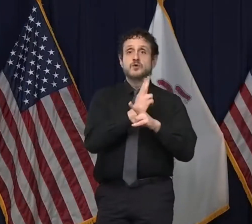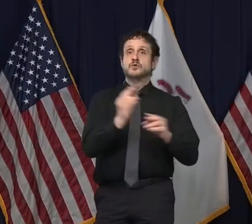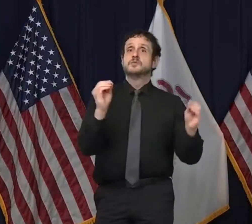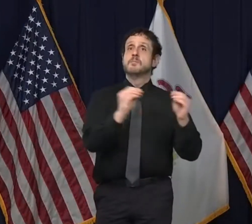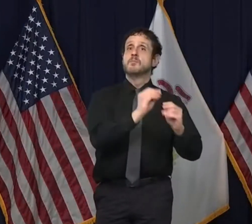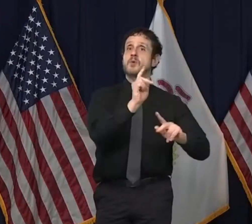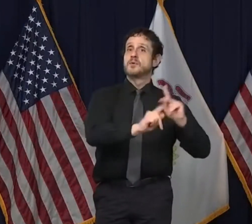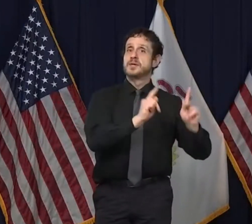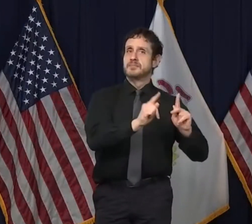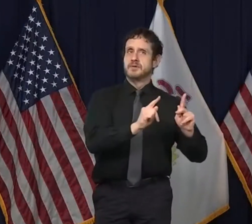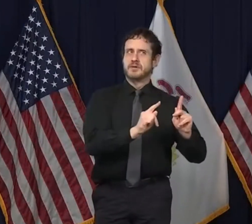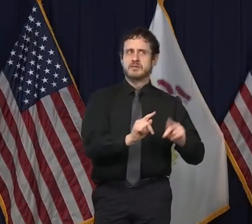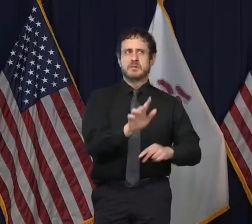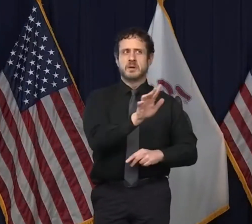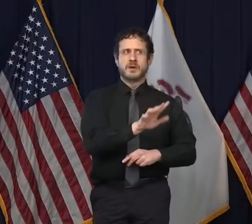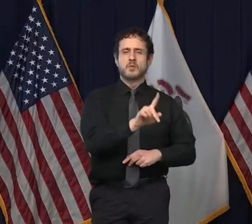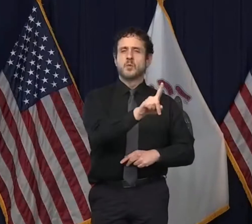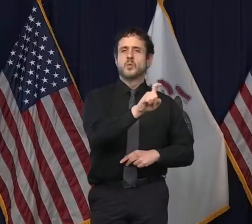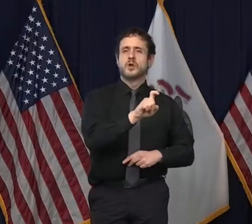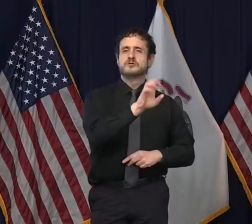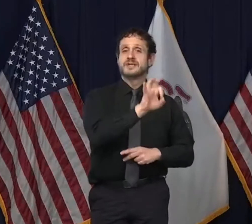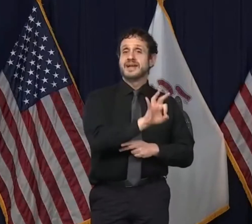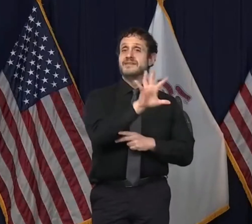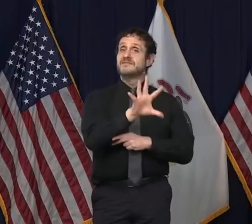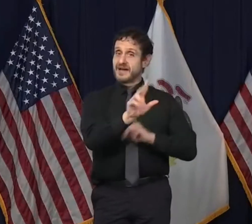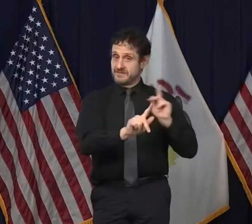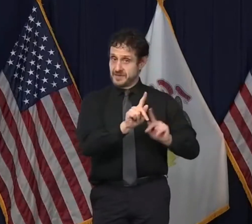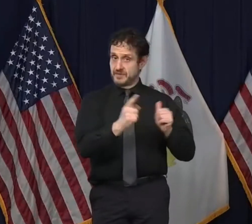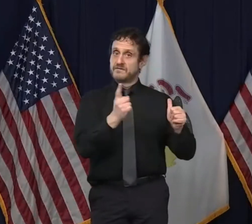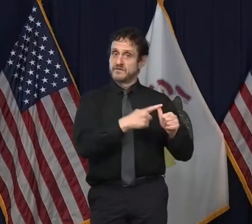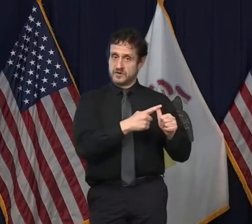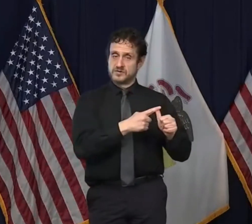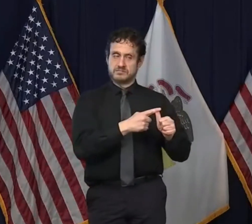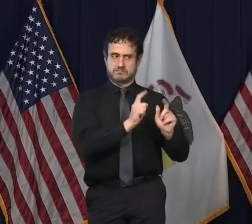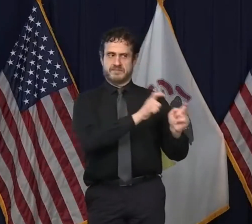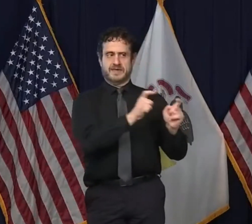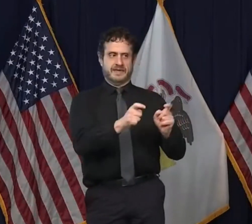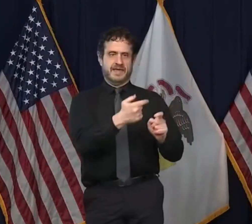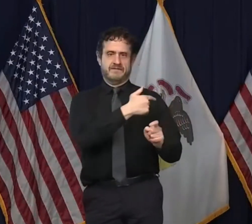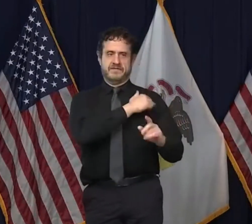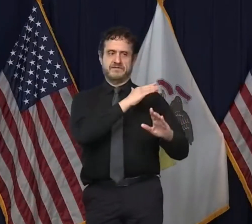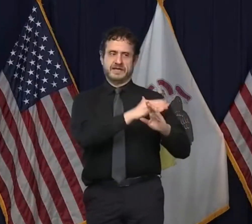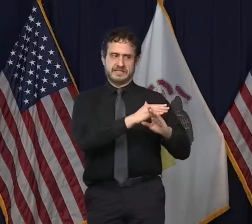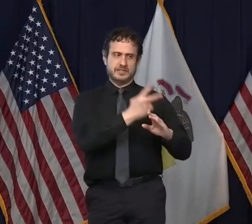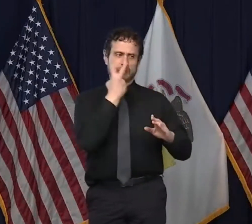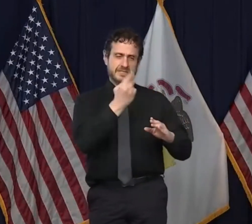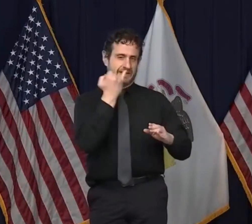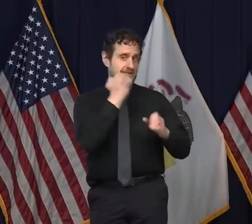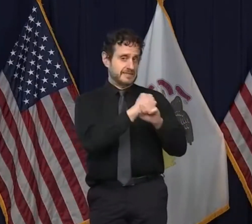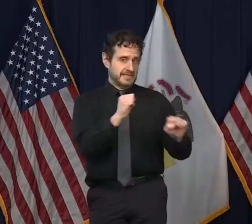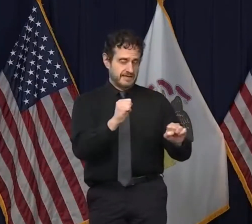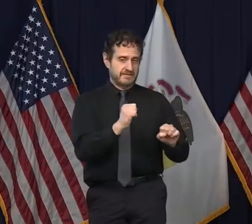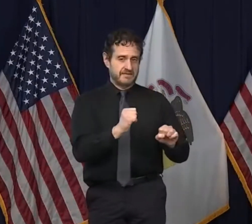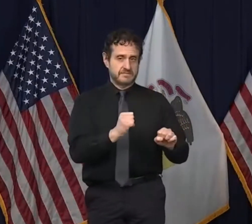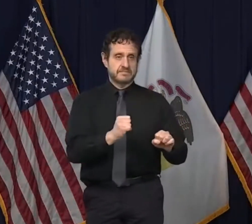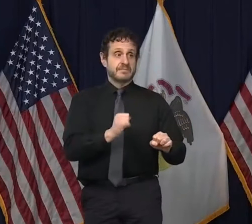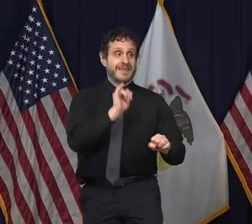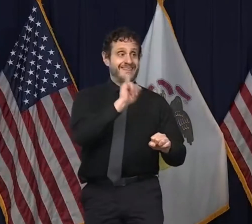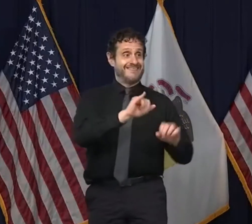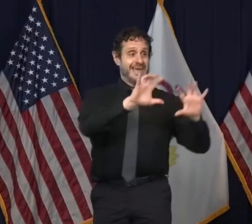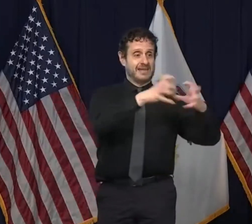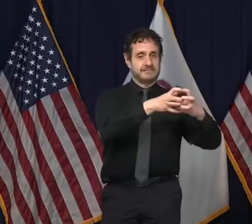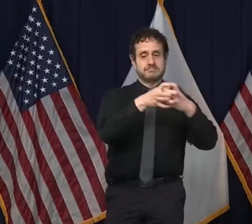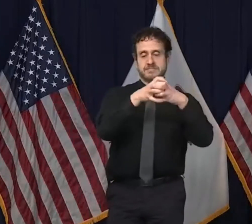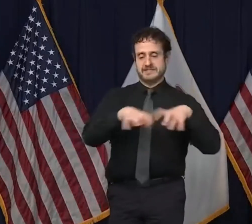usual Phase 1 trial of 195 people. One group of trial participants receives a